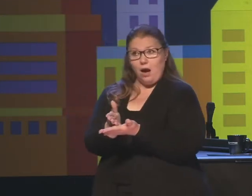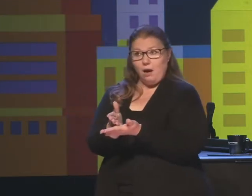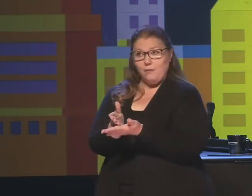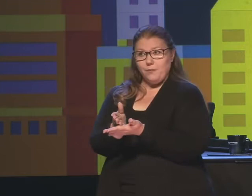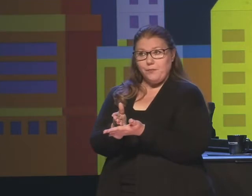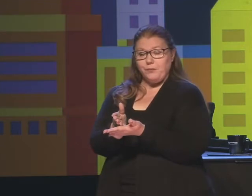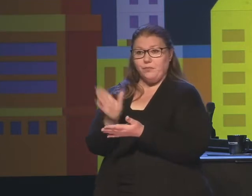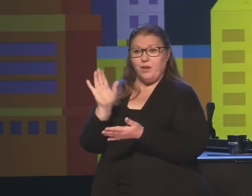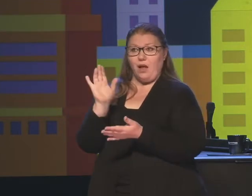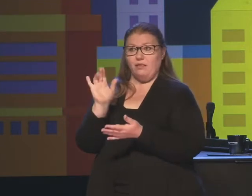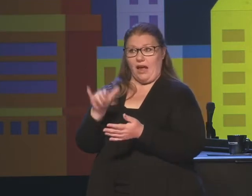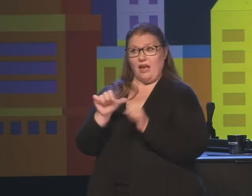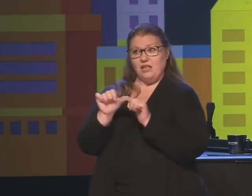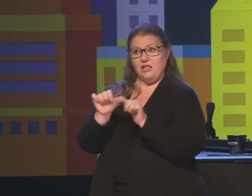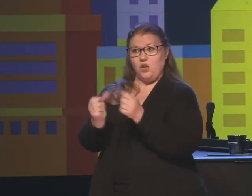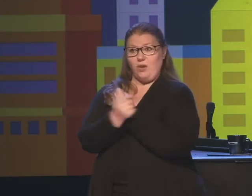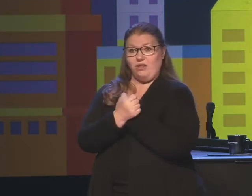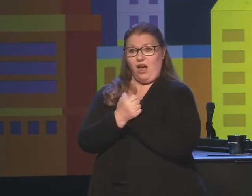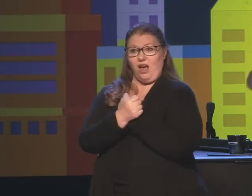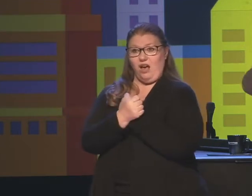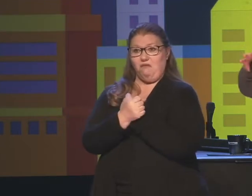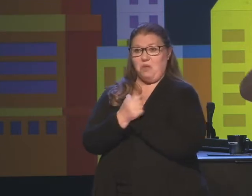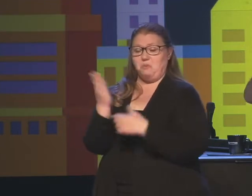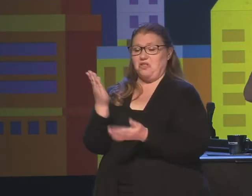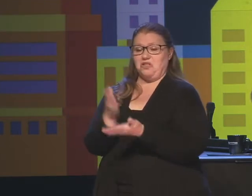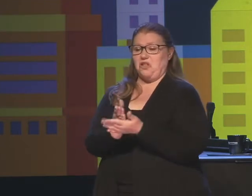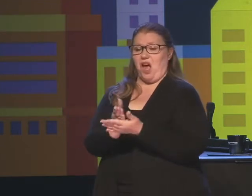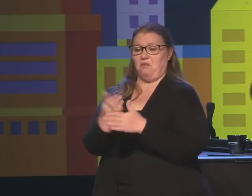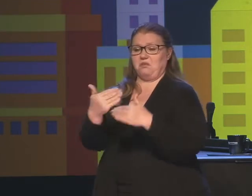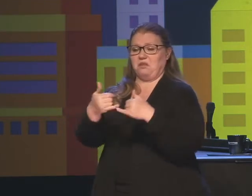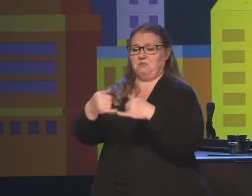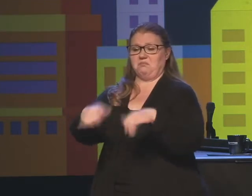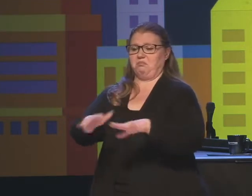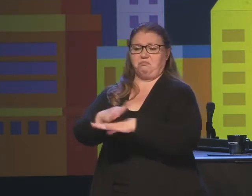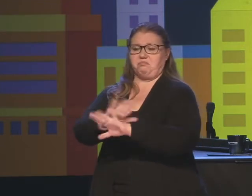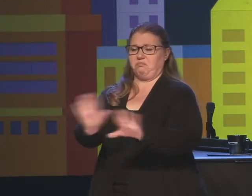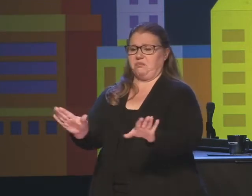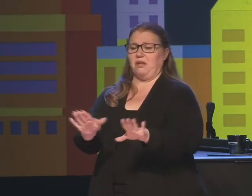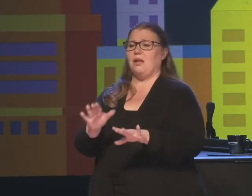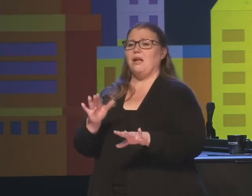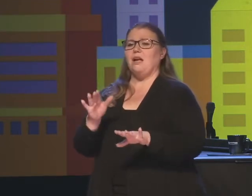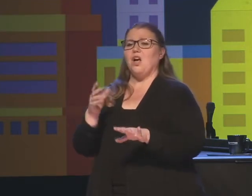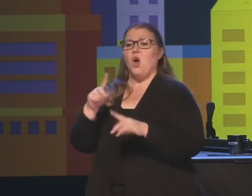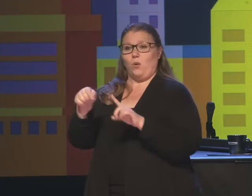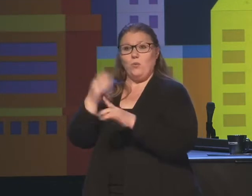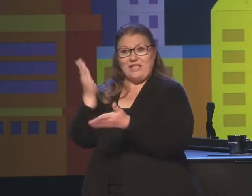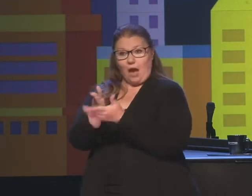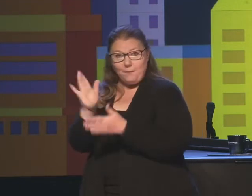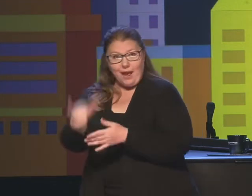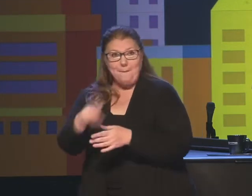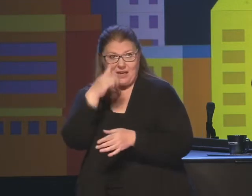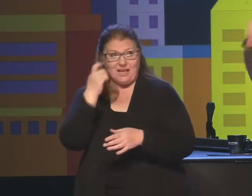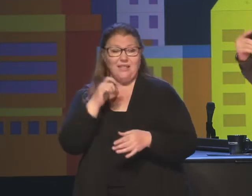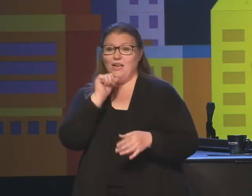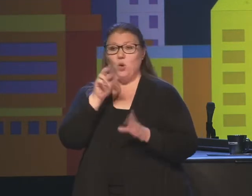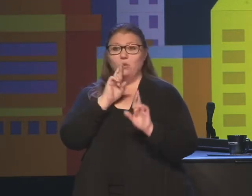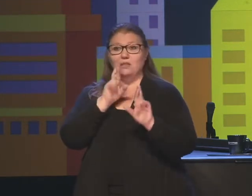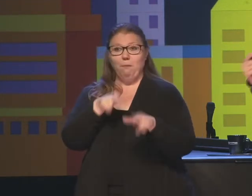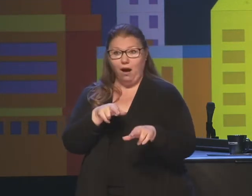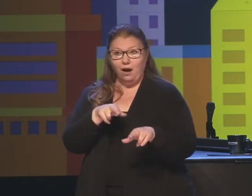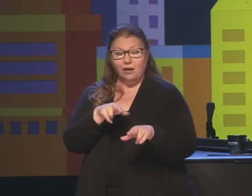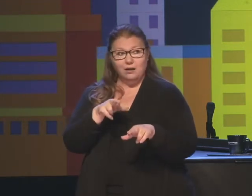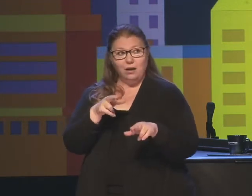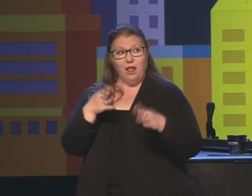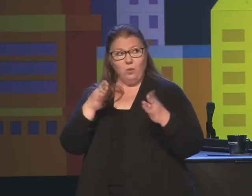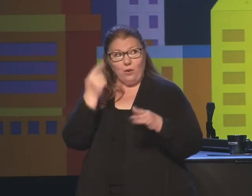that, like, just continual love, right? We're not looking for anything, just continual love, love, love, love. But when we stop that because they don't respond to the love the